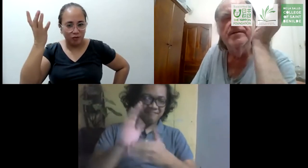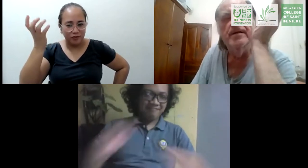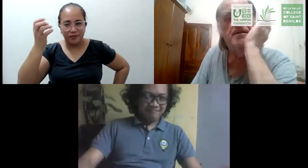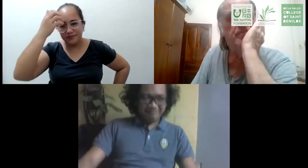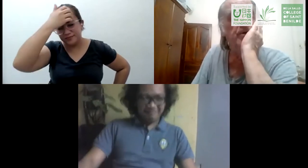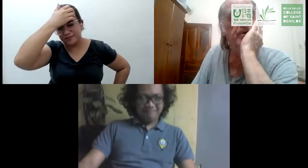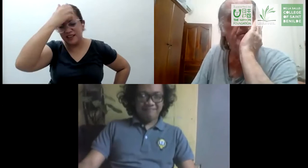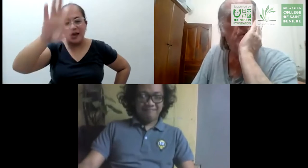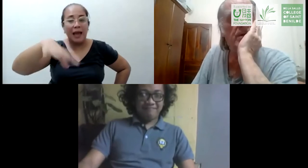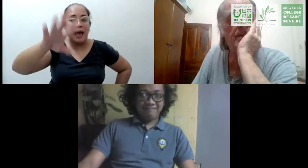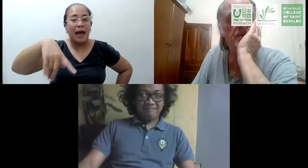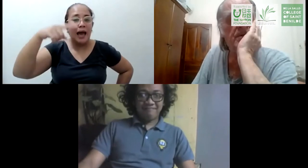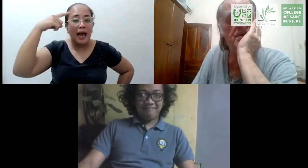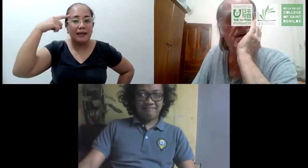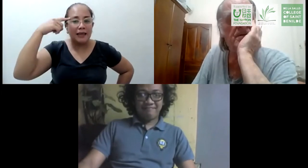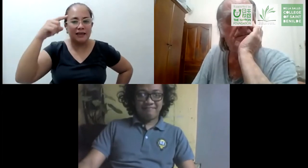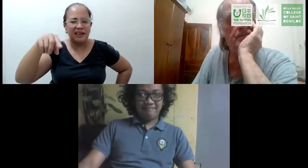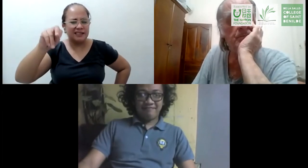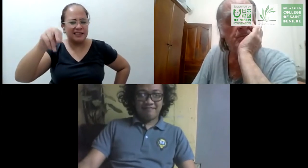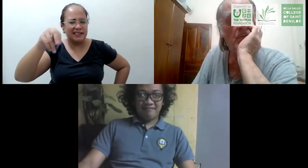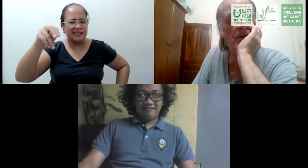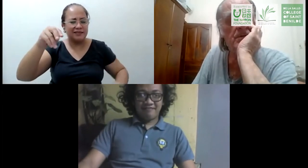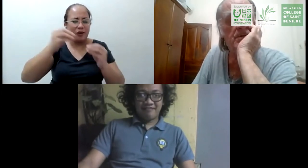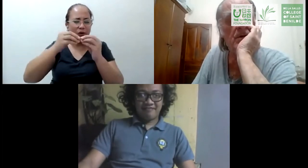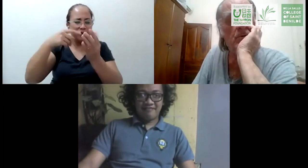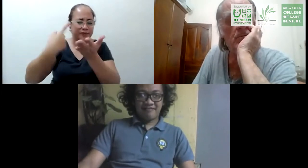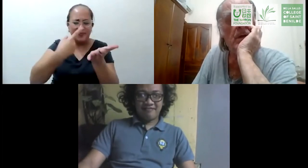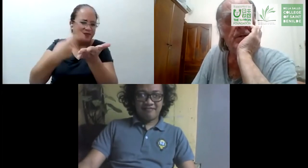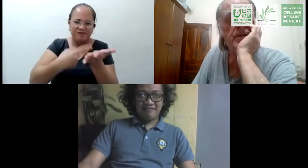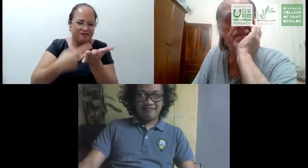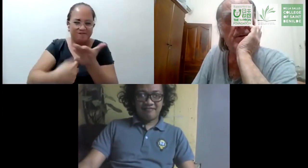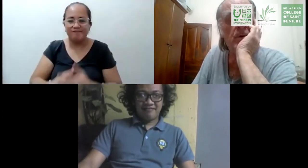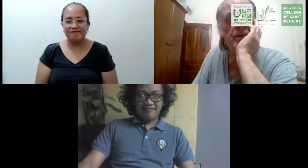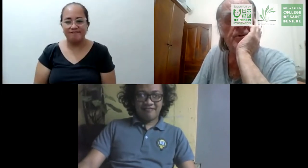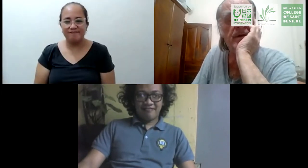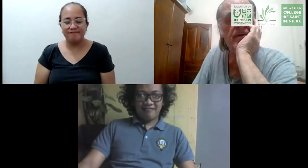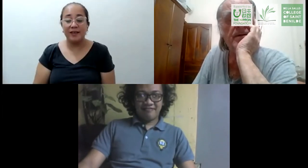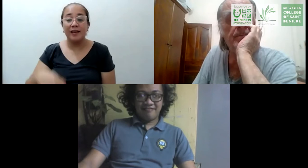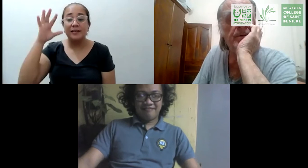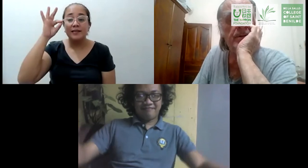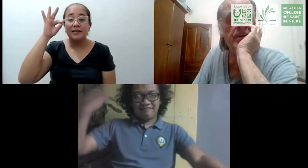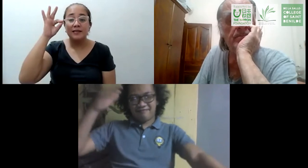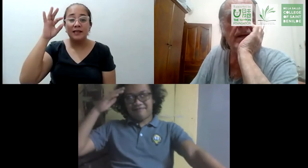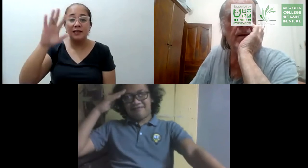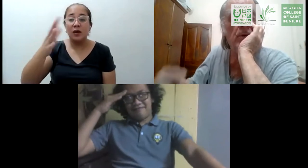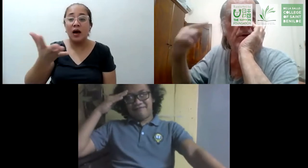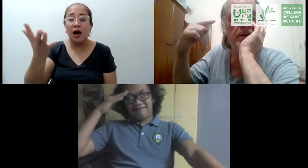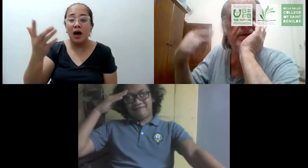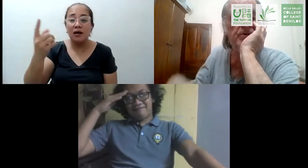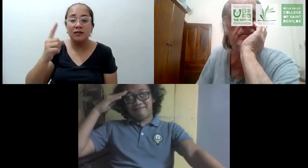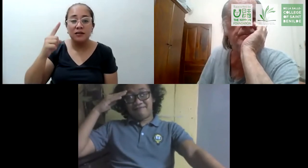Well, I think that's something you need more time to discuss. So, Jasmine, where did you have hot tempered